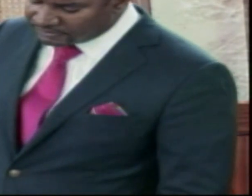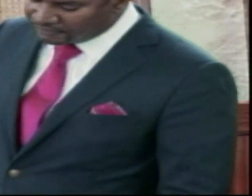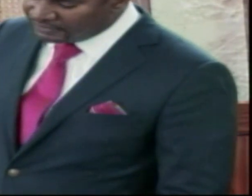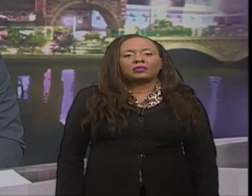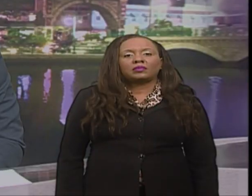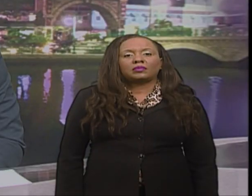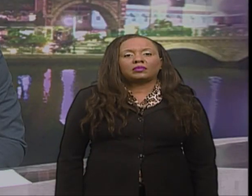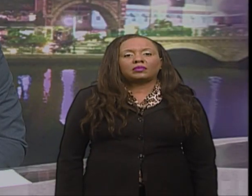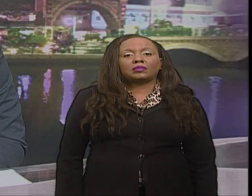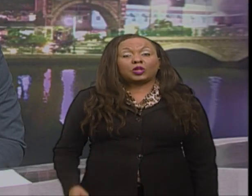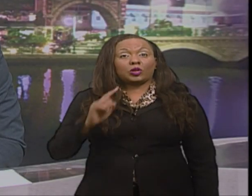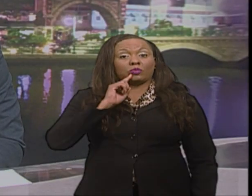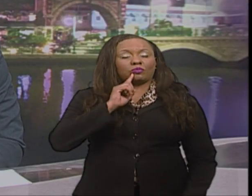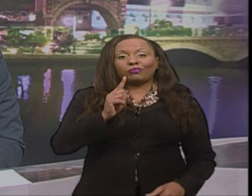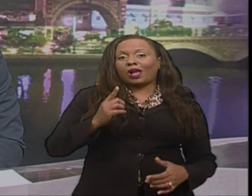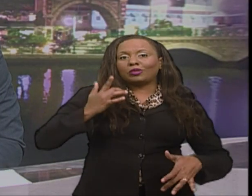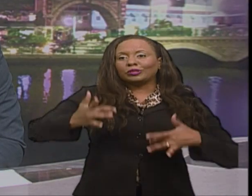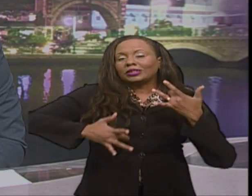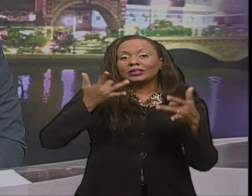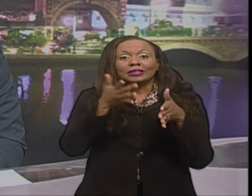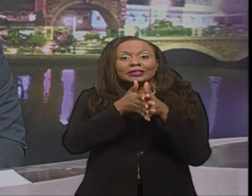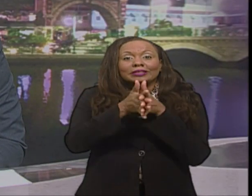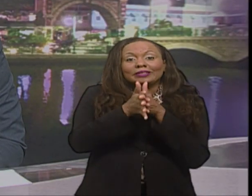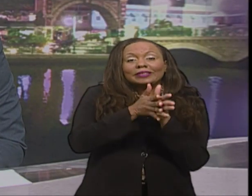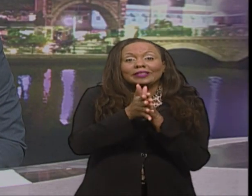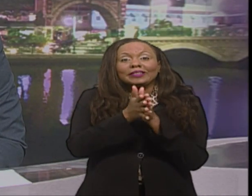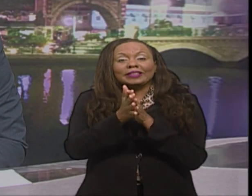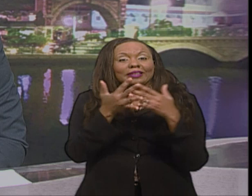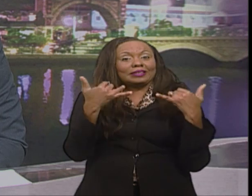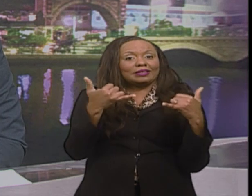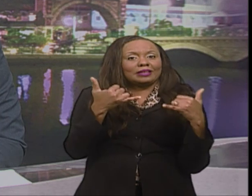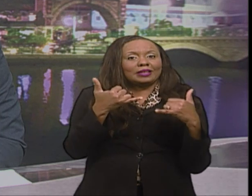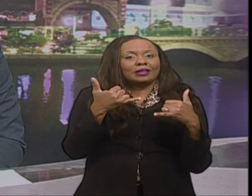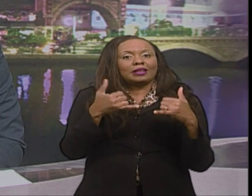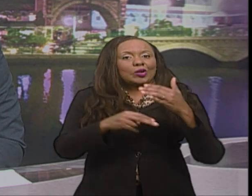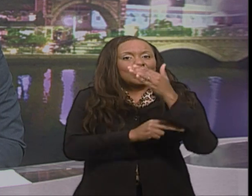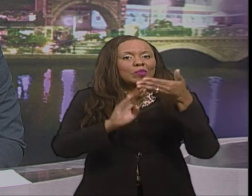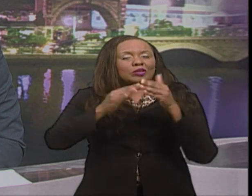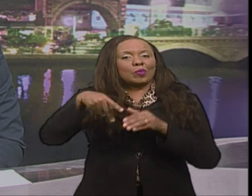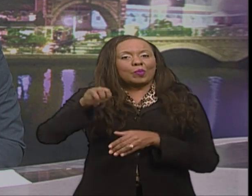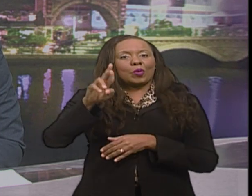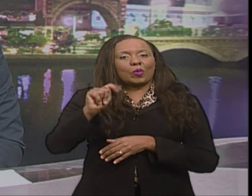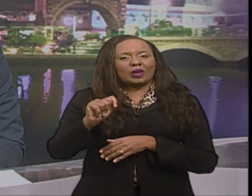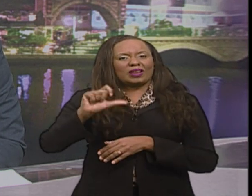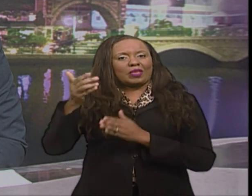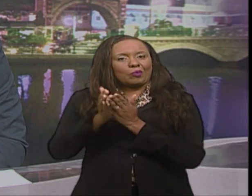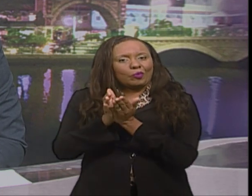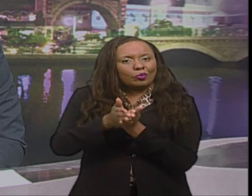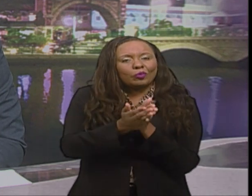year. There was a festive atmosphere in the Bridgetown port this morning as the Carnival Fascination returned to